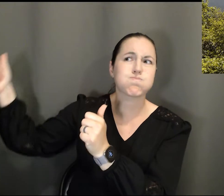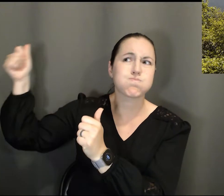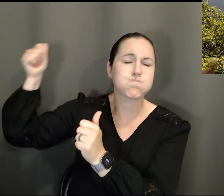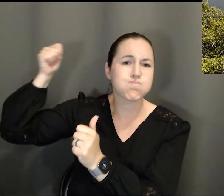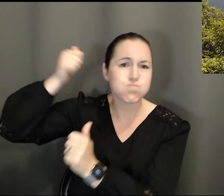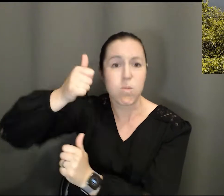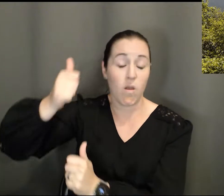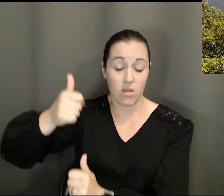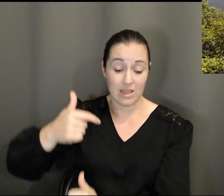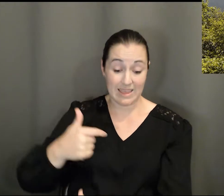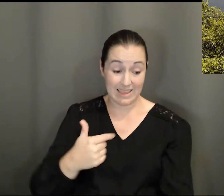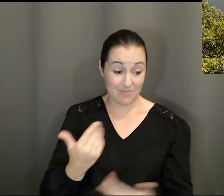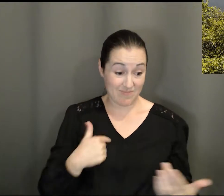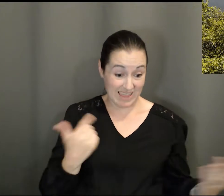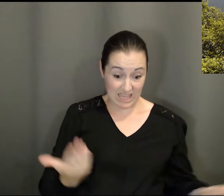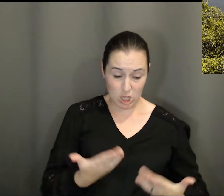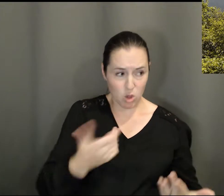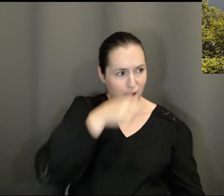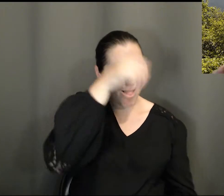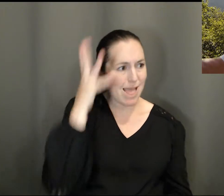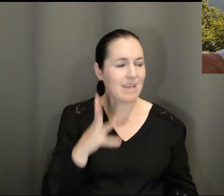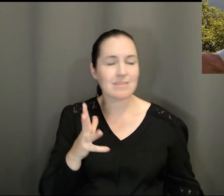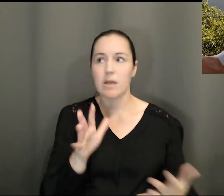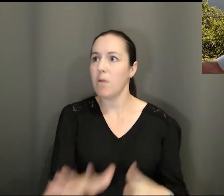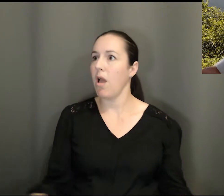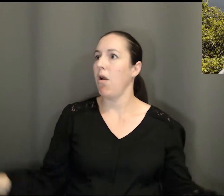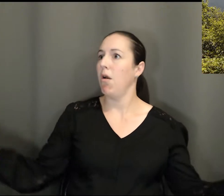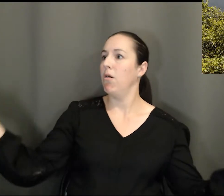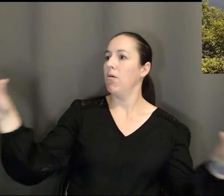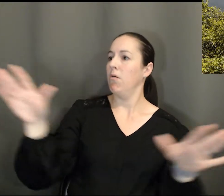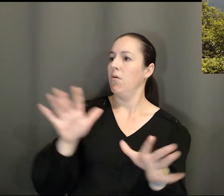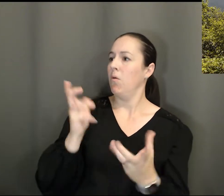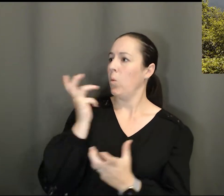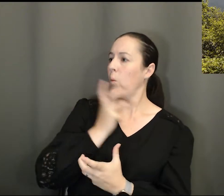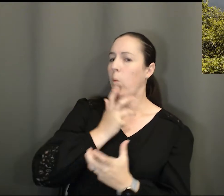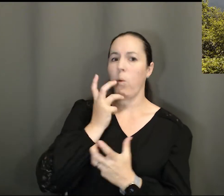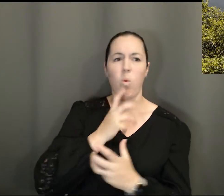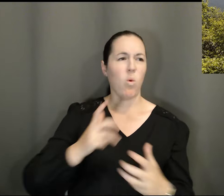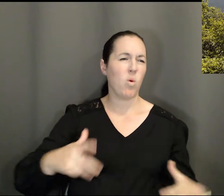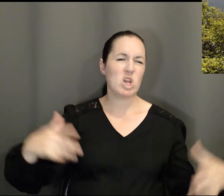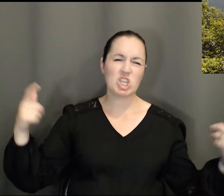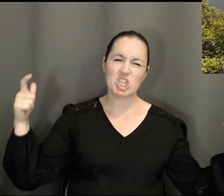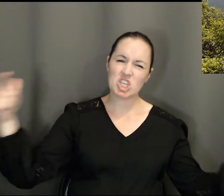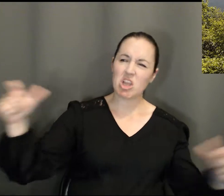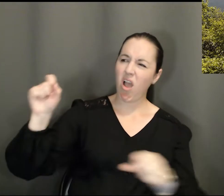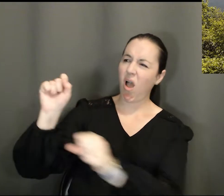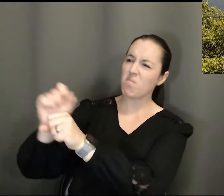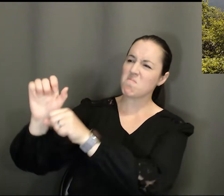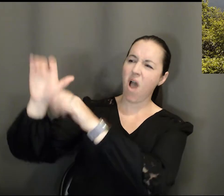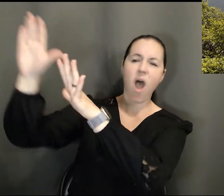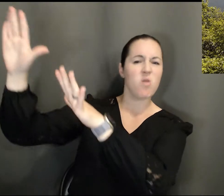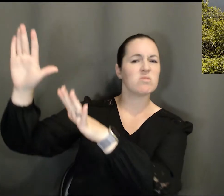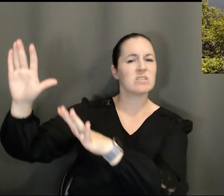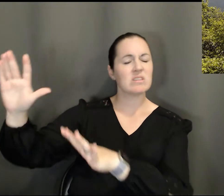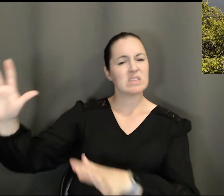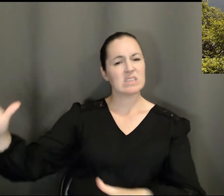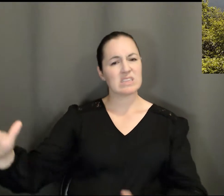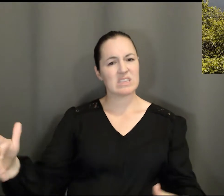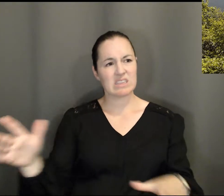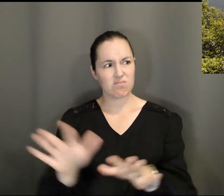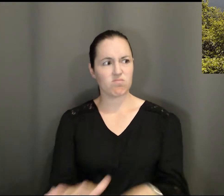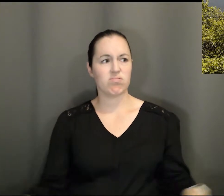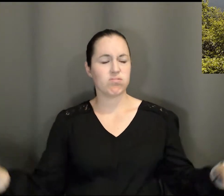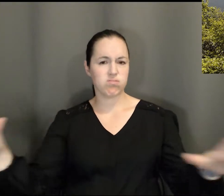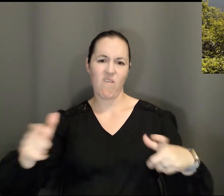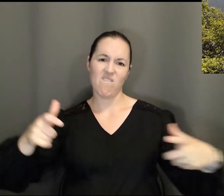these enormous mountains, the beauty, the bigness of this place that reminds me of how big and beautiful he is. But what really